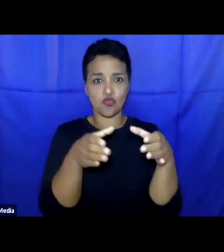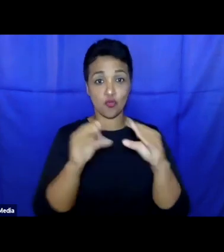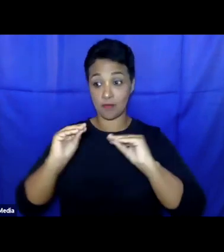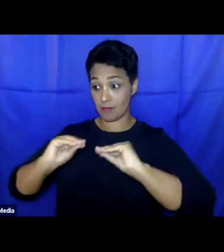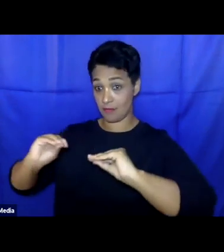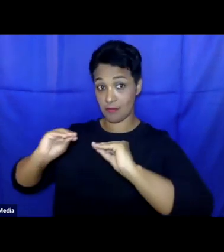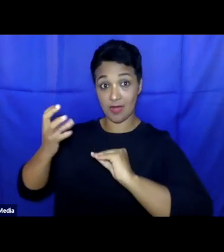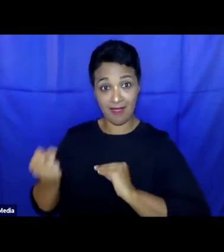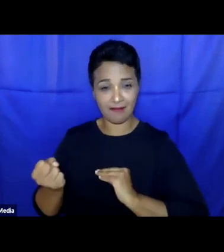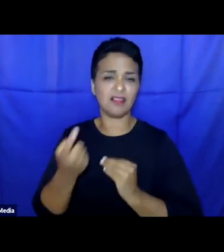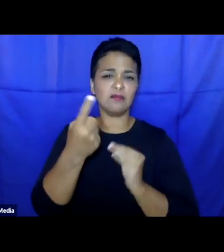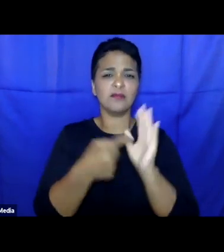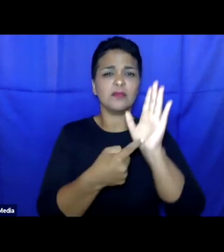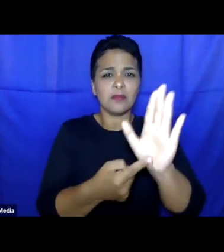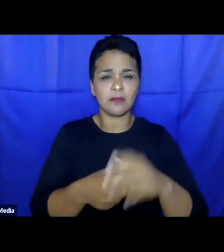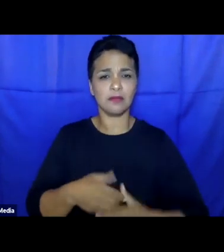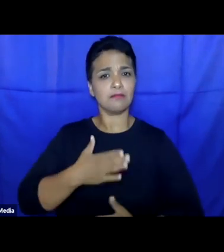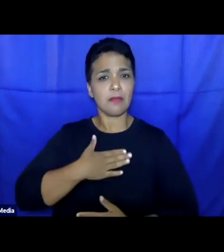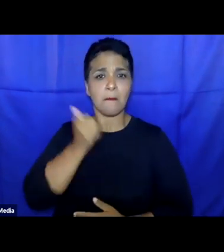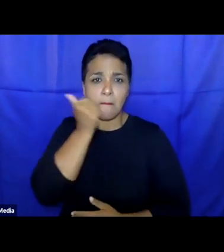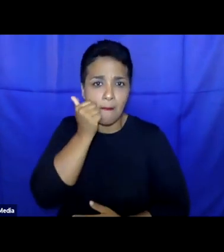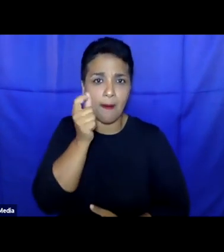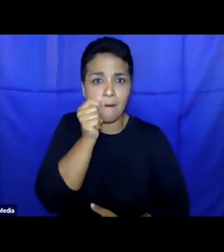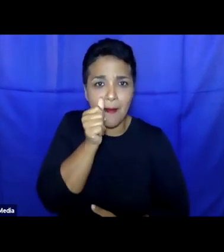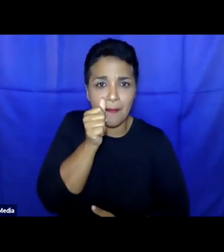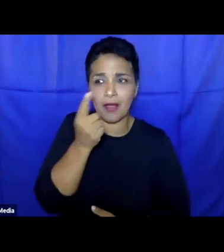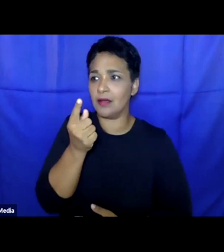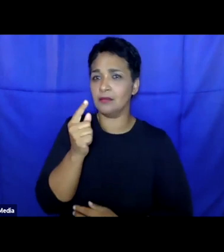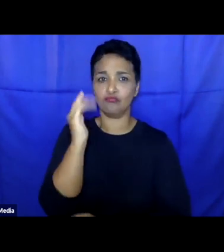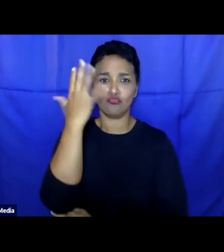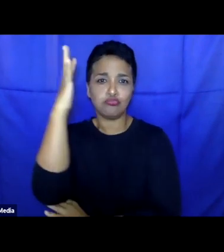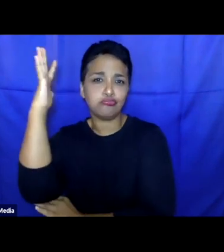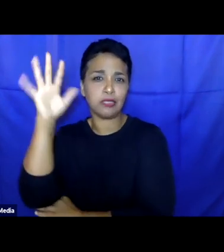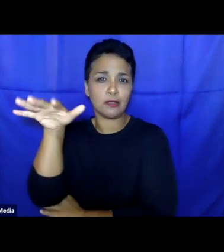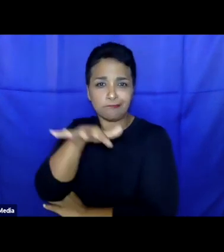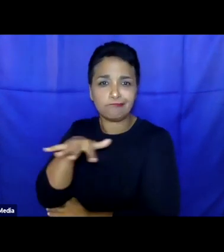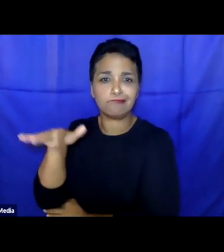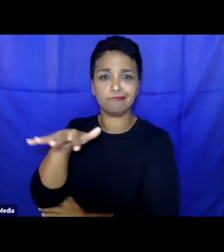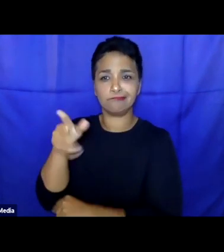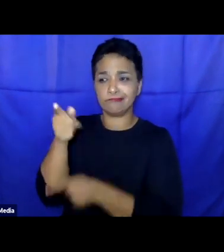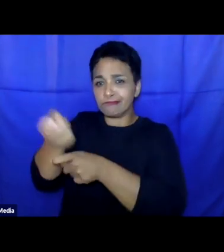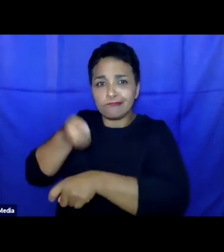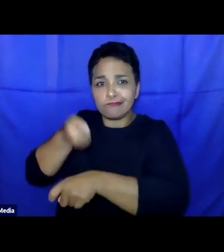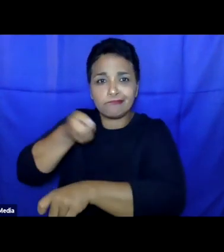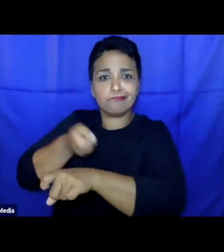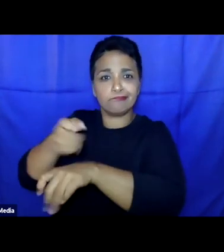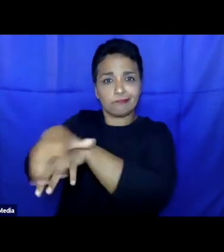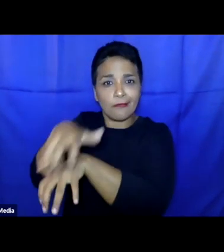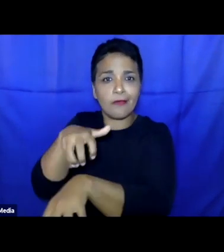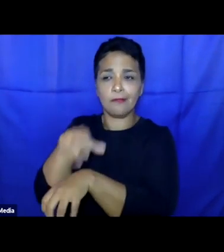including my parents directly from the jungles or the bush with their cattle and animals, and had no